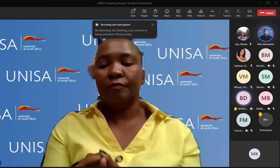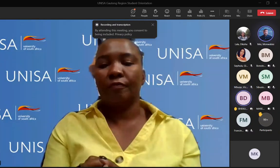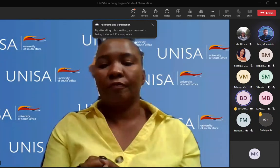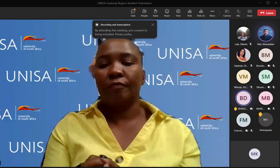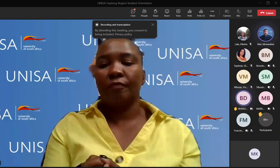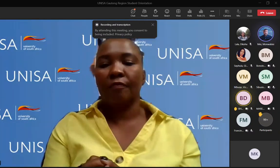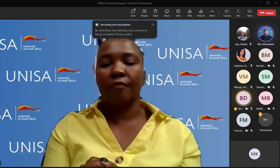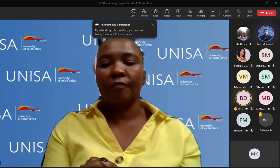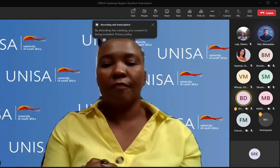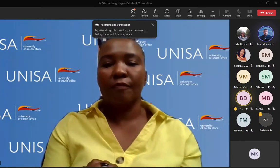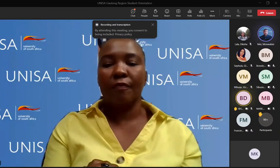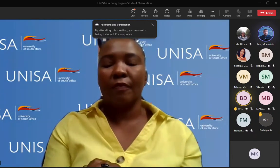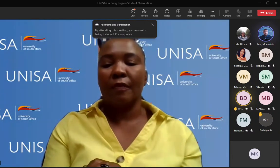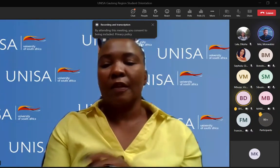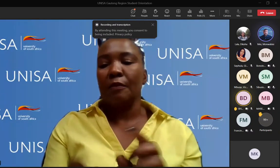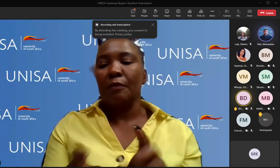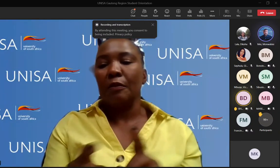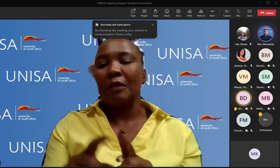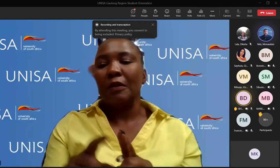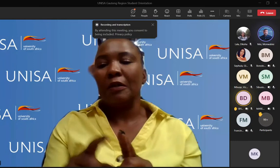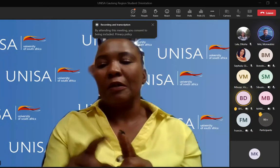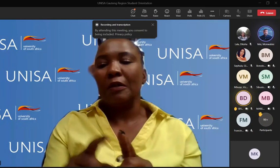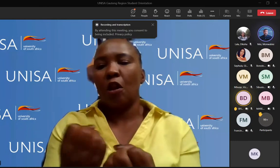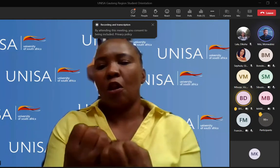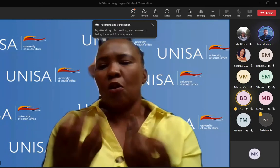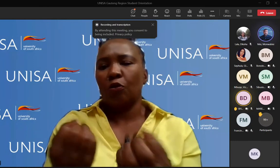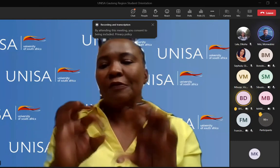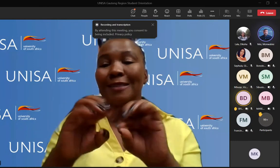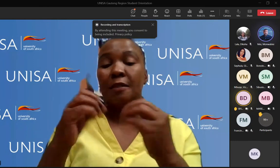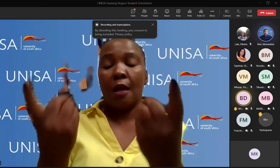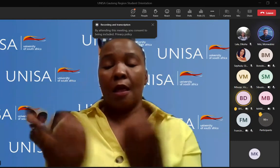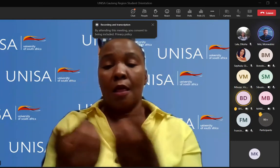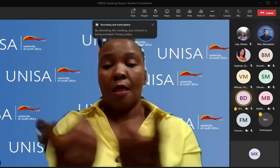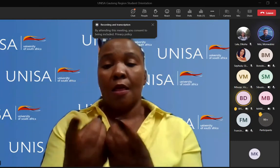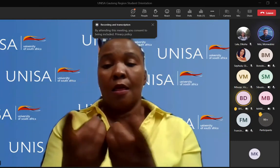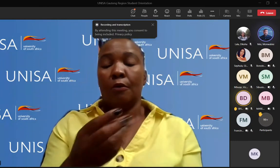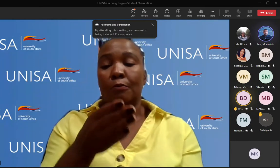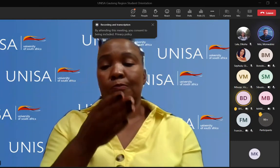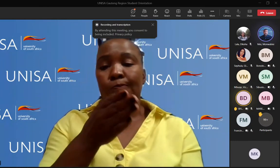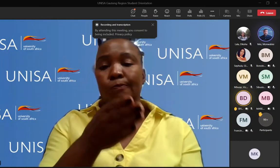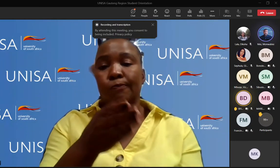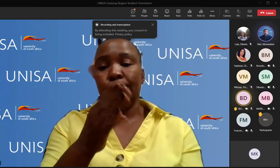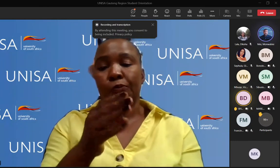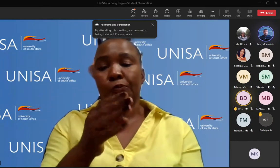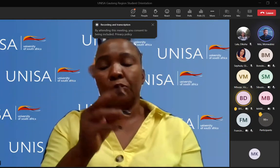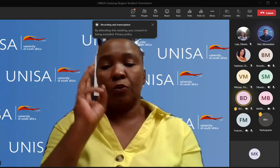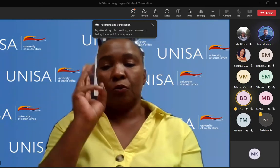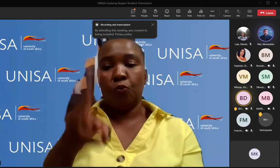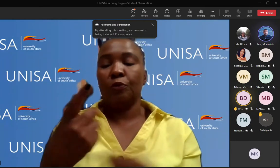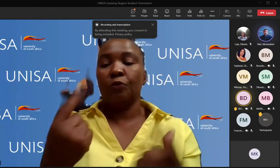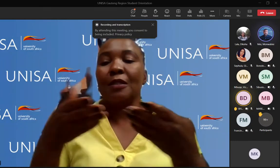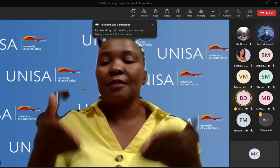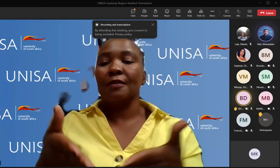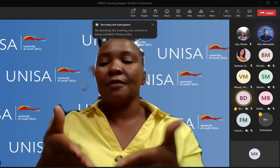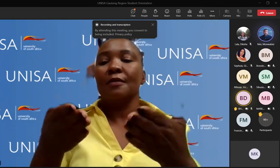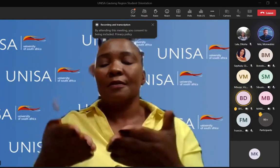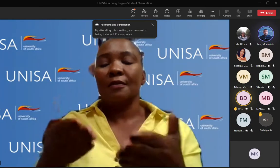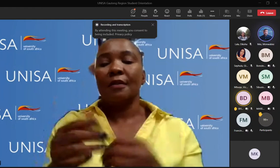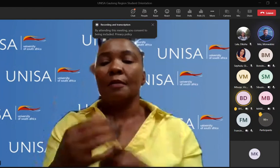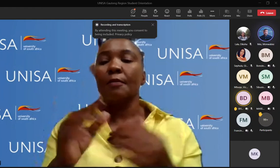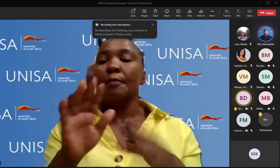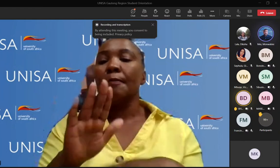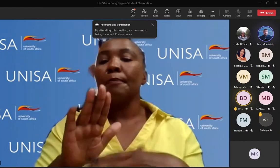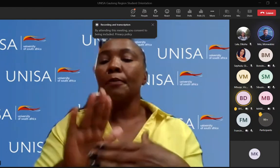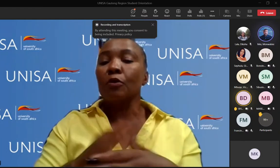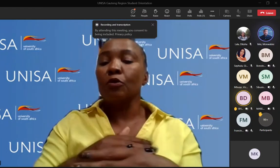because we have a lot of departments that need to type touch on their services you know so but because of time